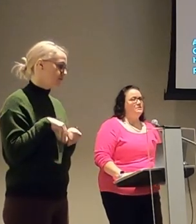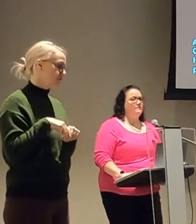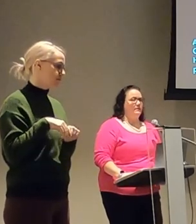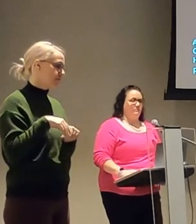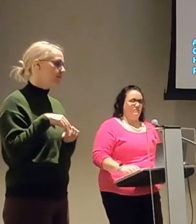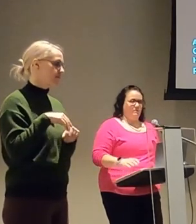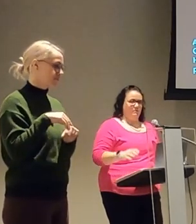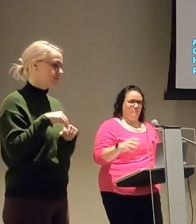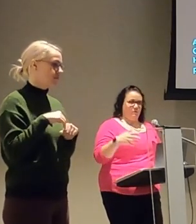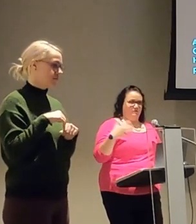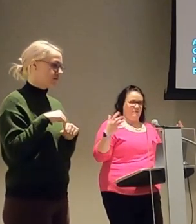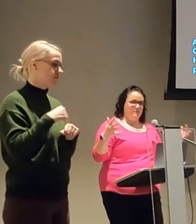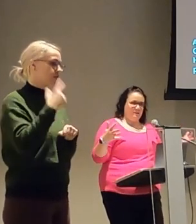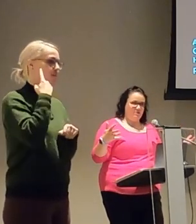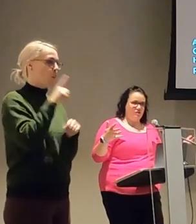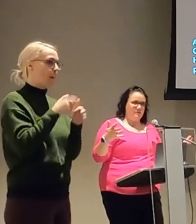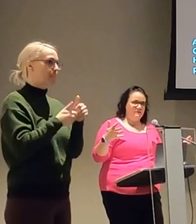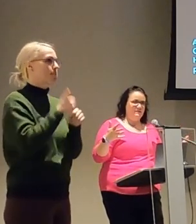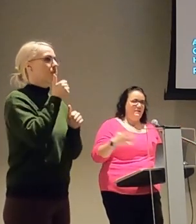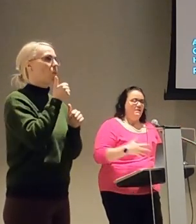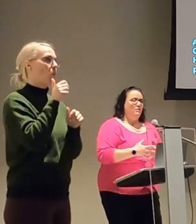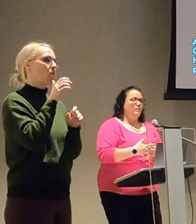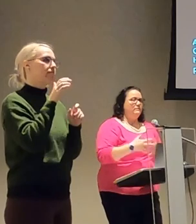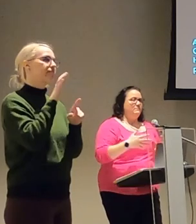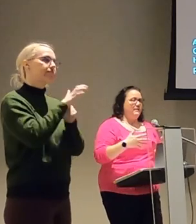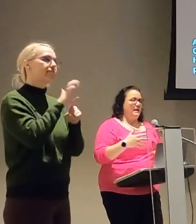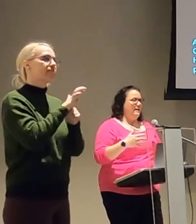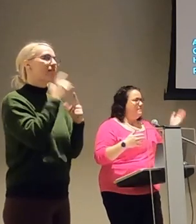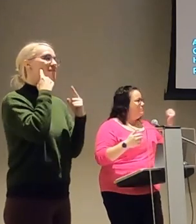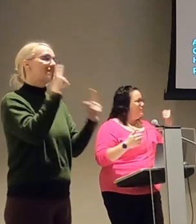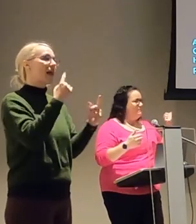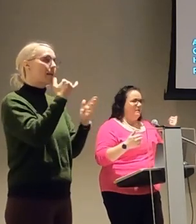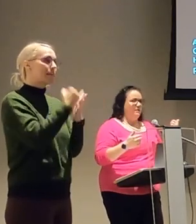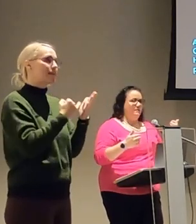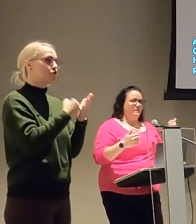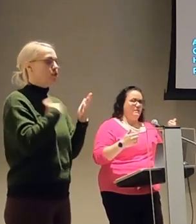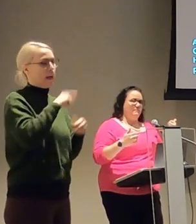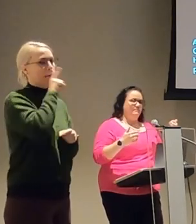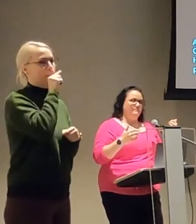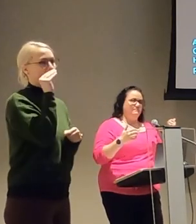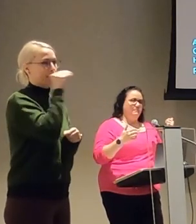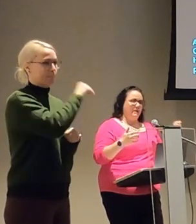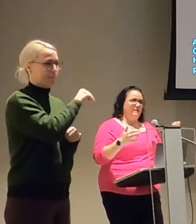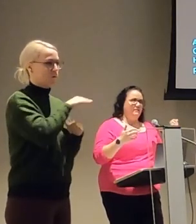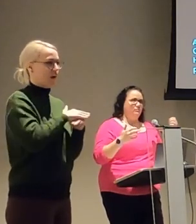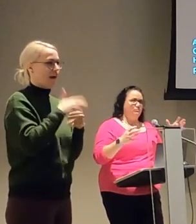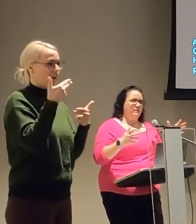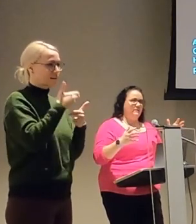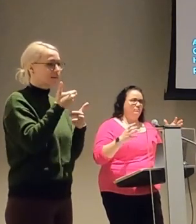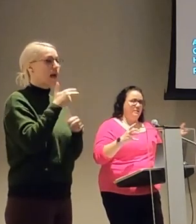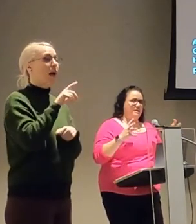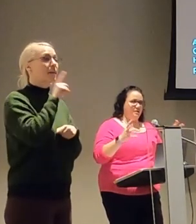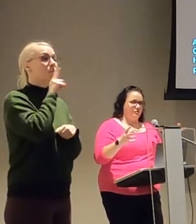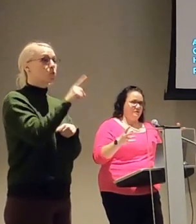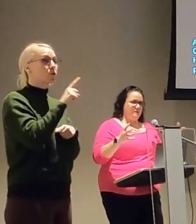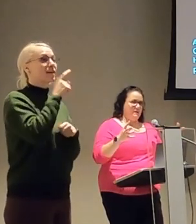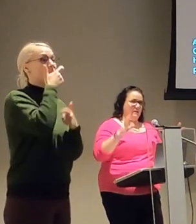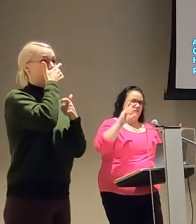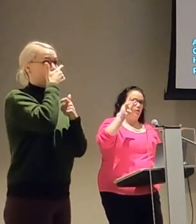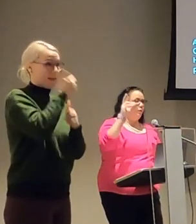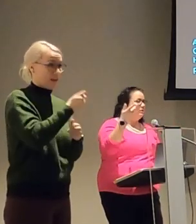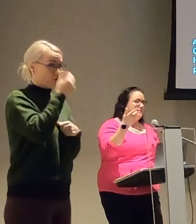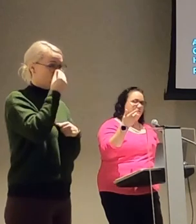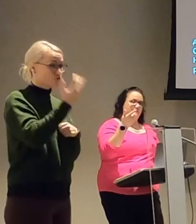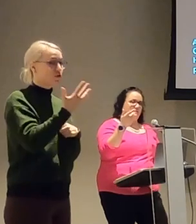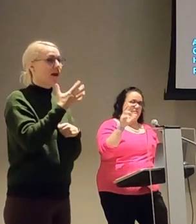in terms of like the more famous images, one of them that I didn't put up here, but is really, really interesting